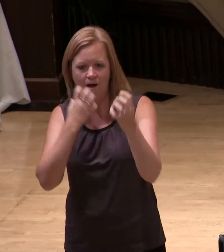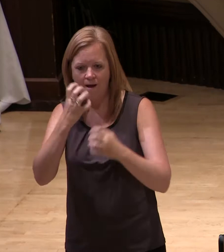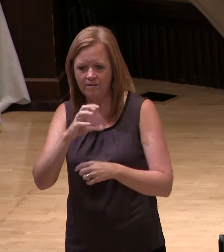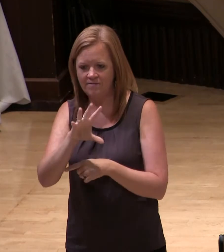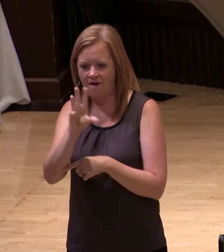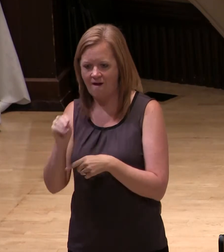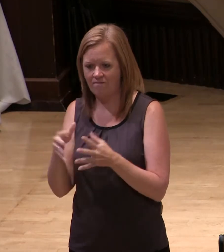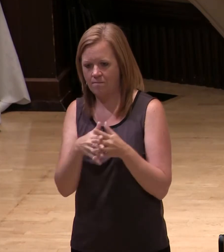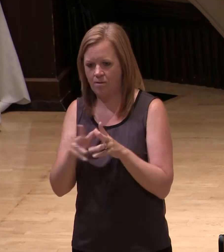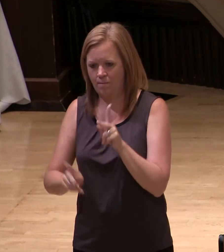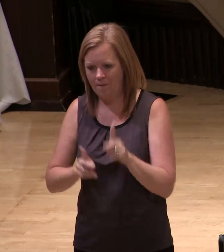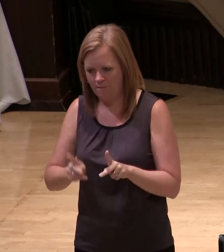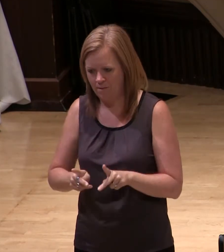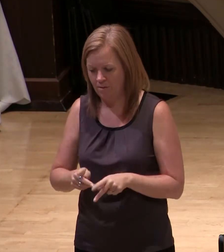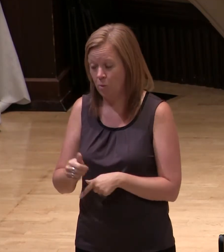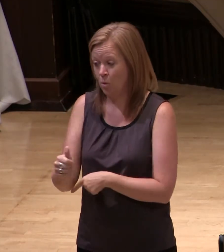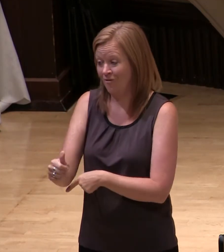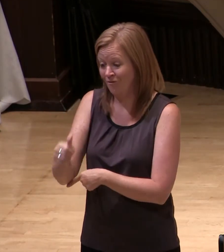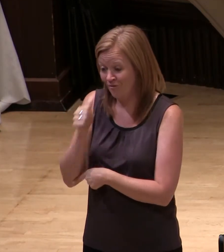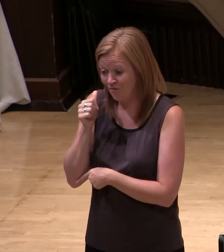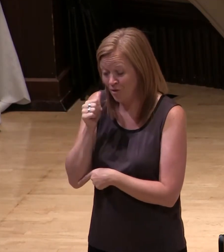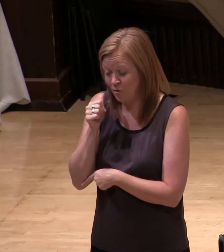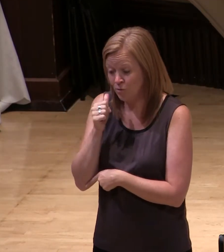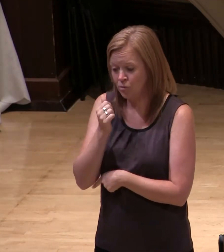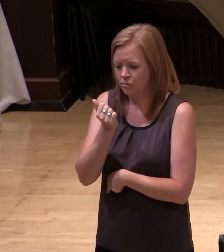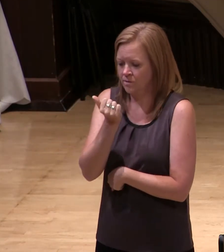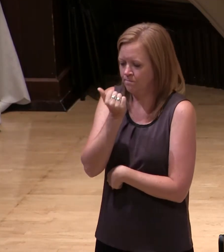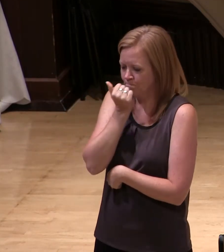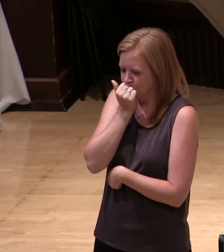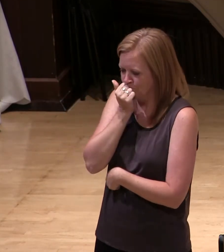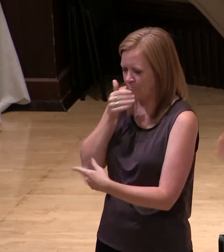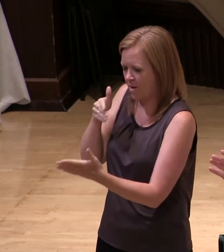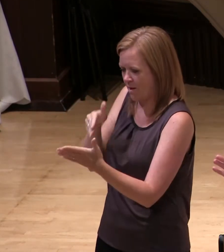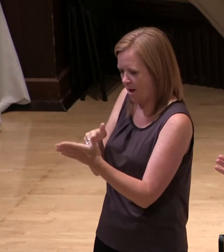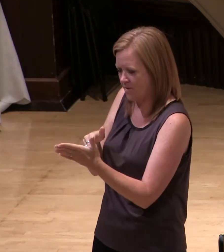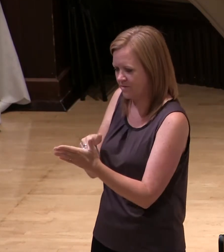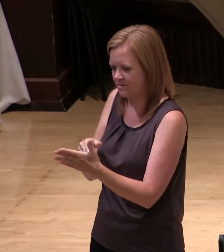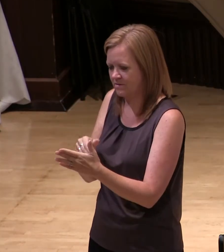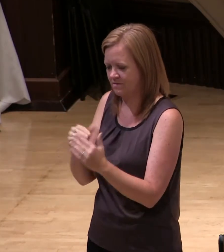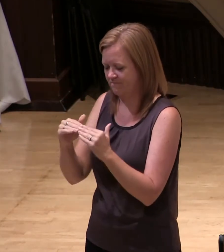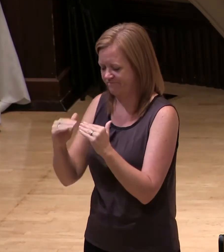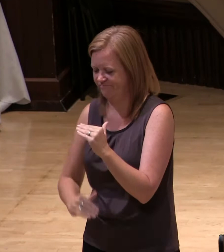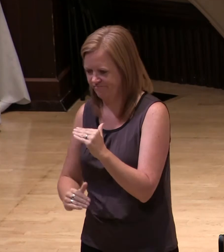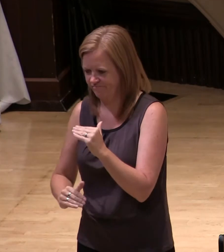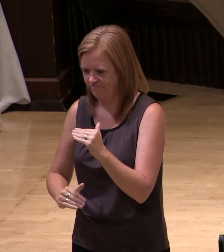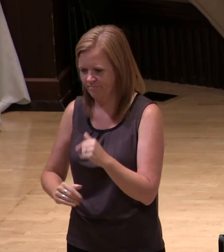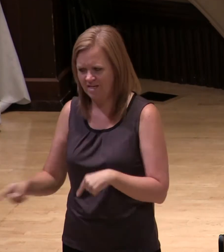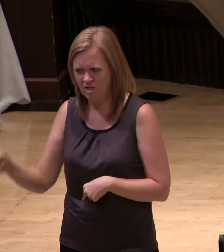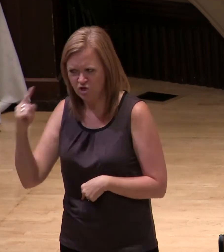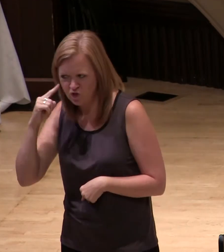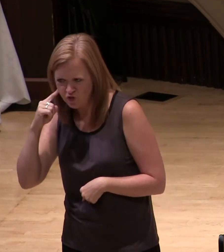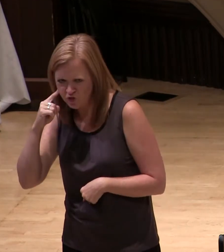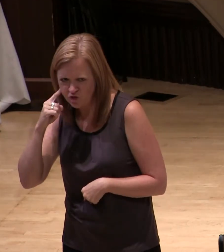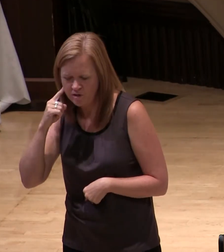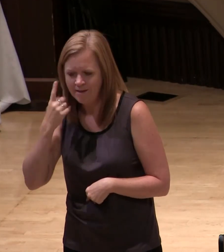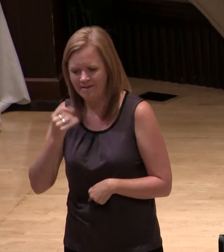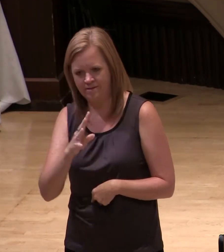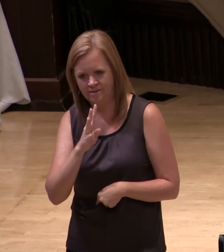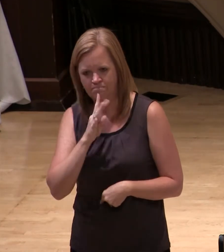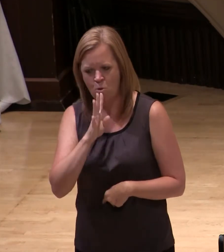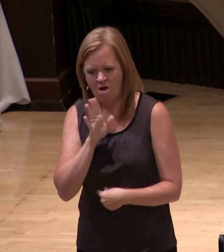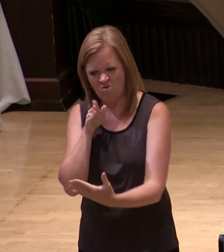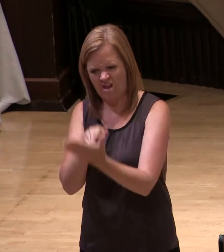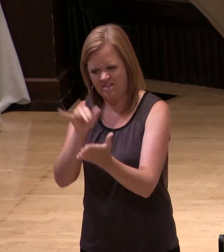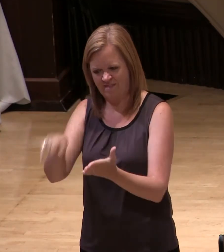and he refused to be speechless against injustice. So he heard the cries and he spoke out against it. And that's